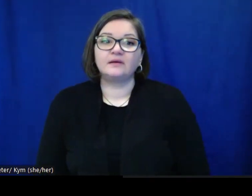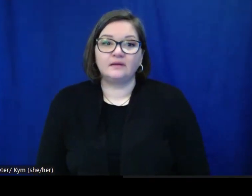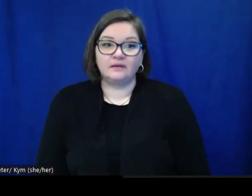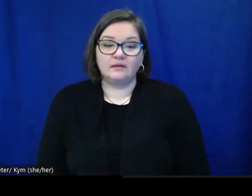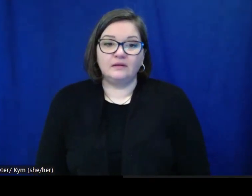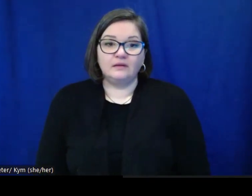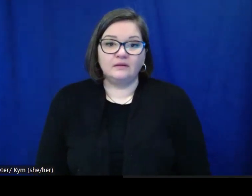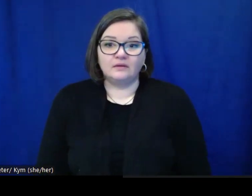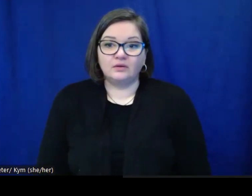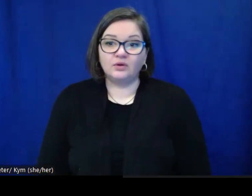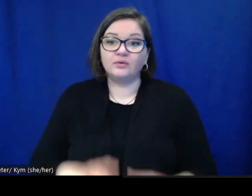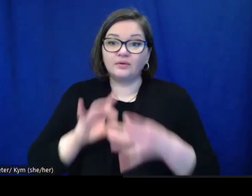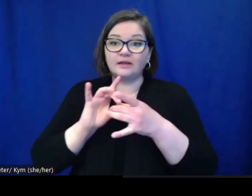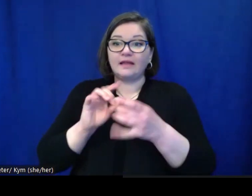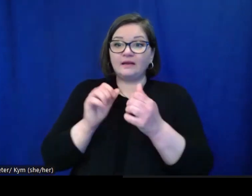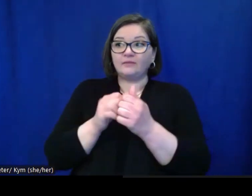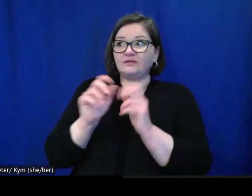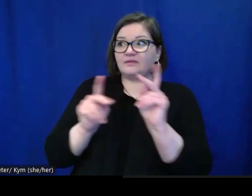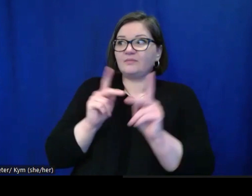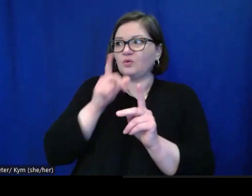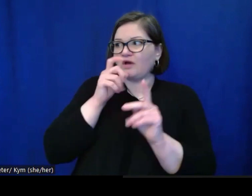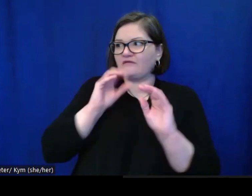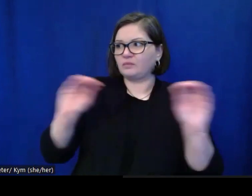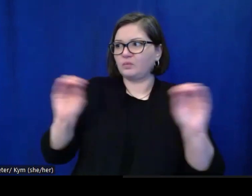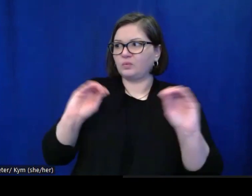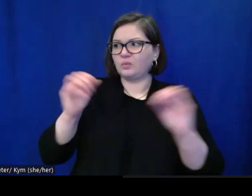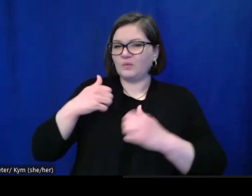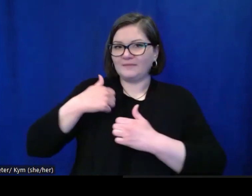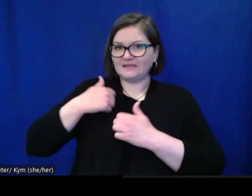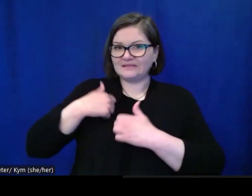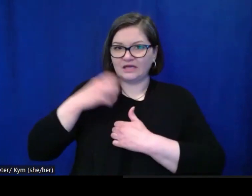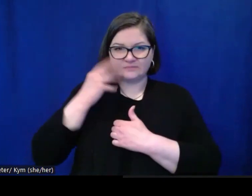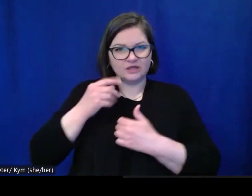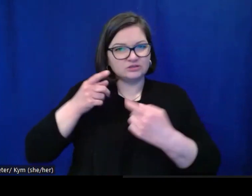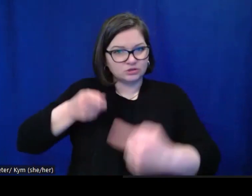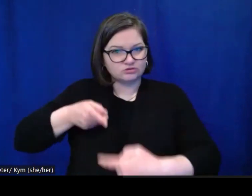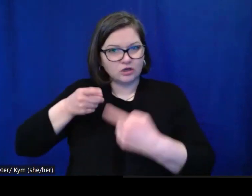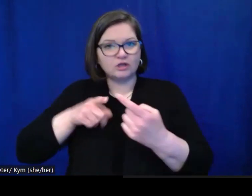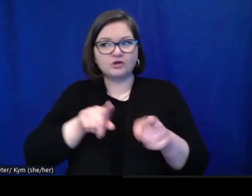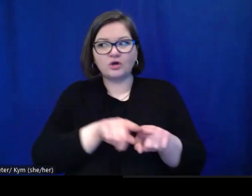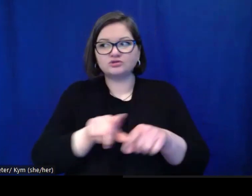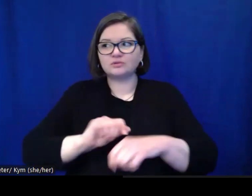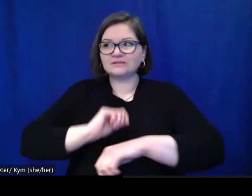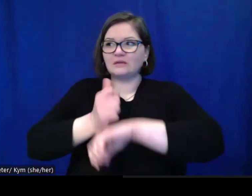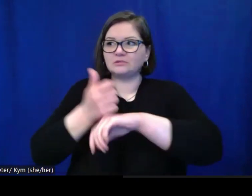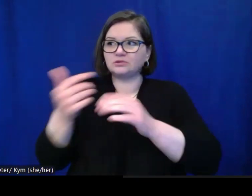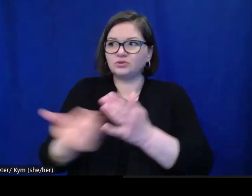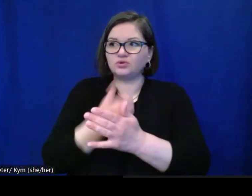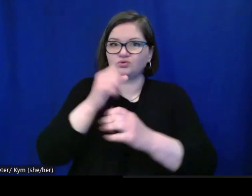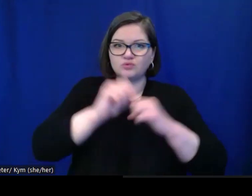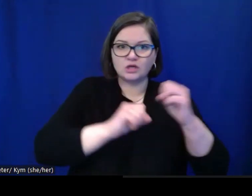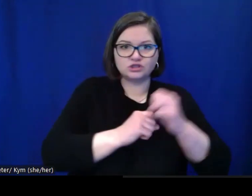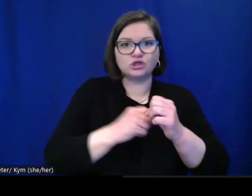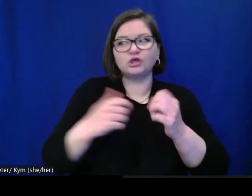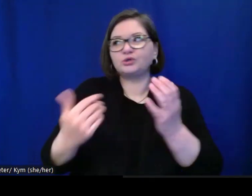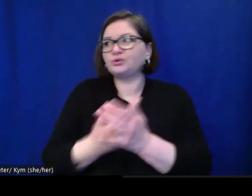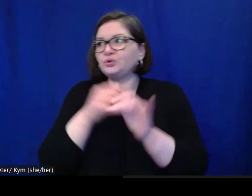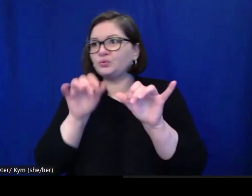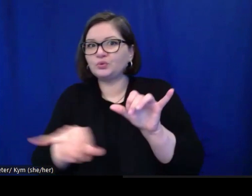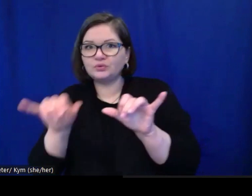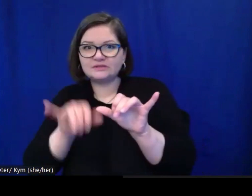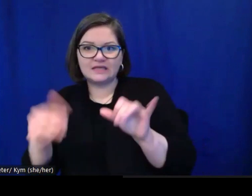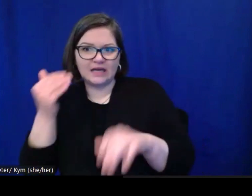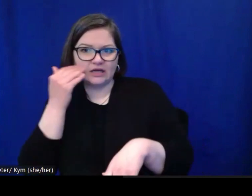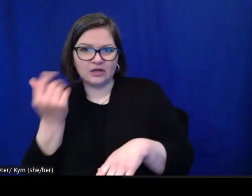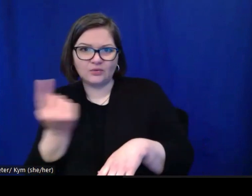relating to those without military experience, and establishing a new structure or routine for themselves. Yeah, I only have a couple minutes, and it's